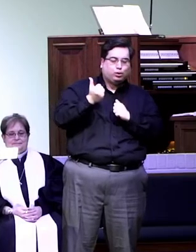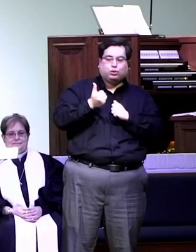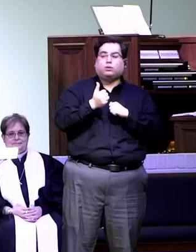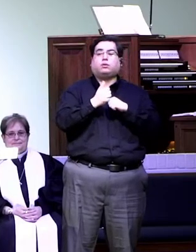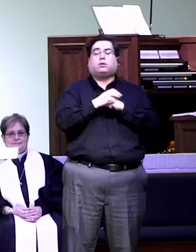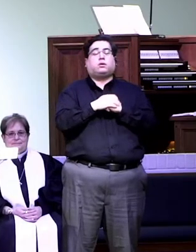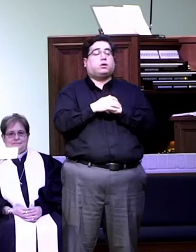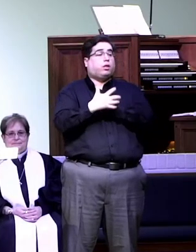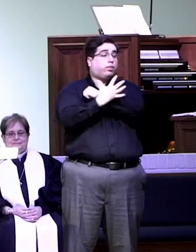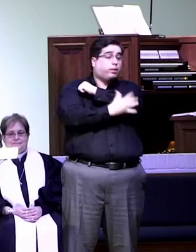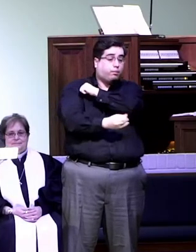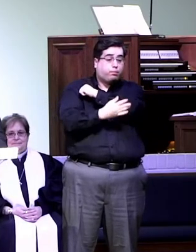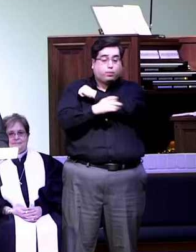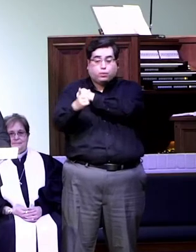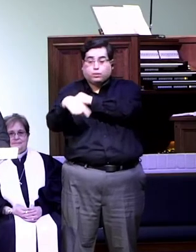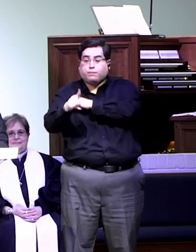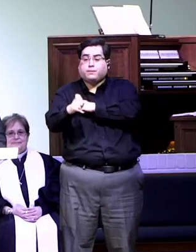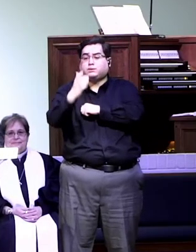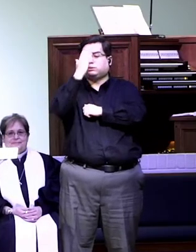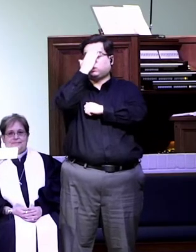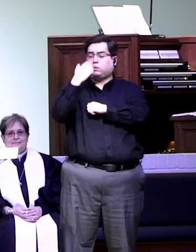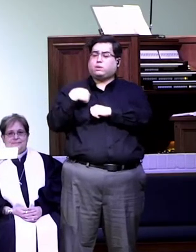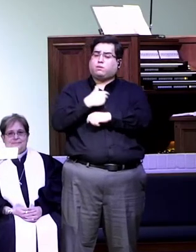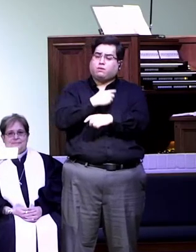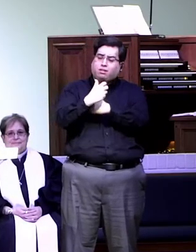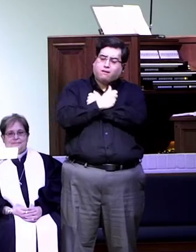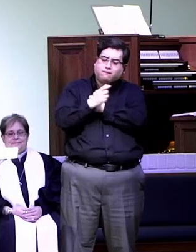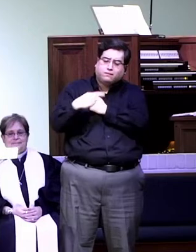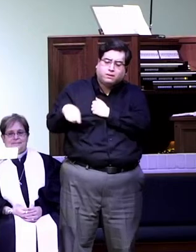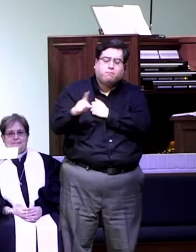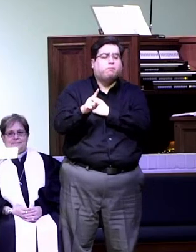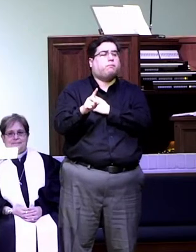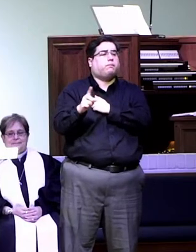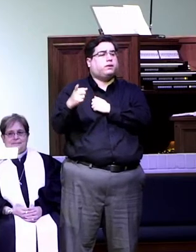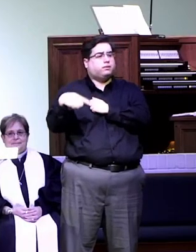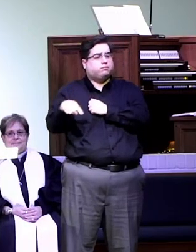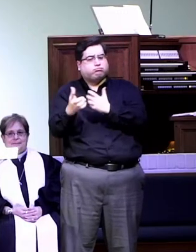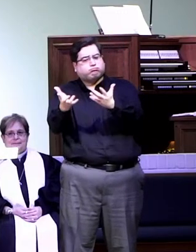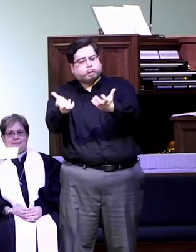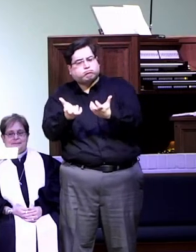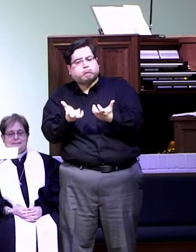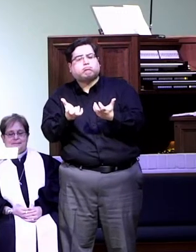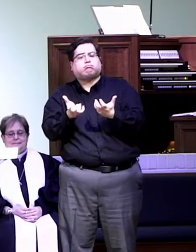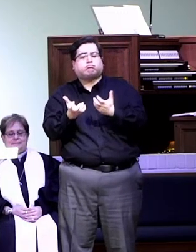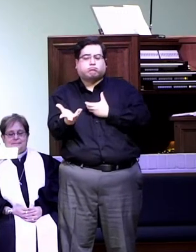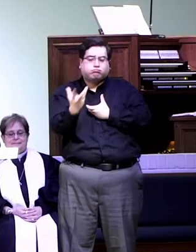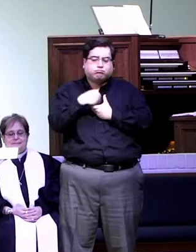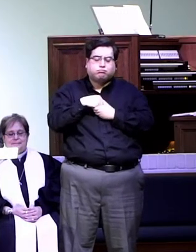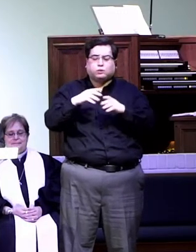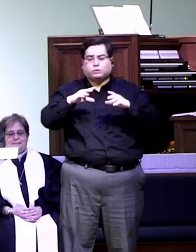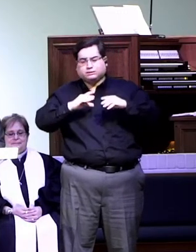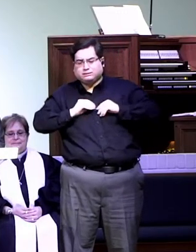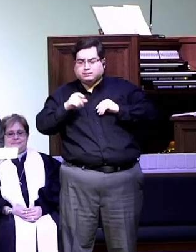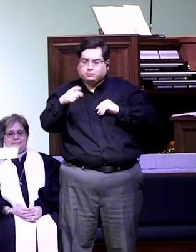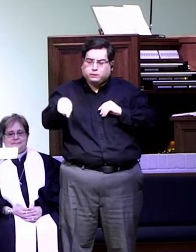The poor must know that we love them and they are wanted. They